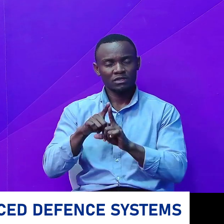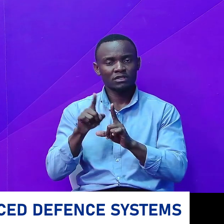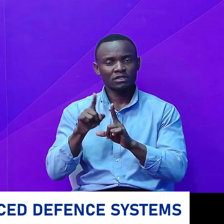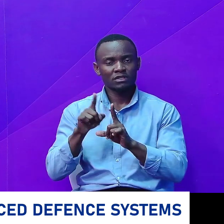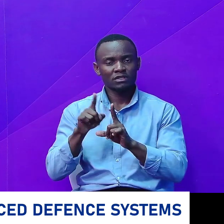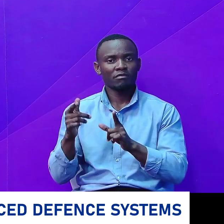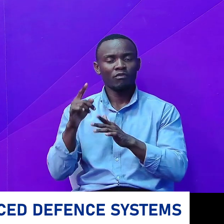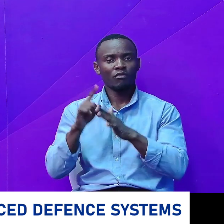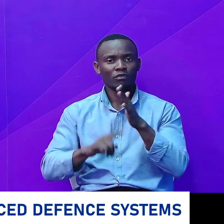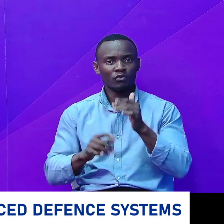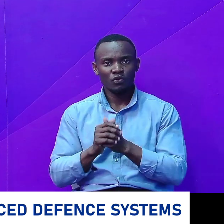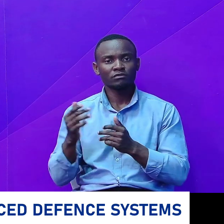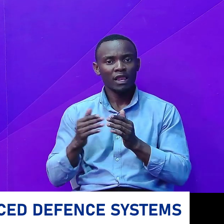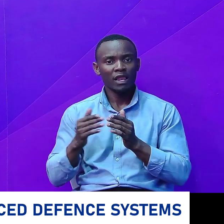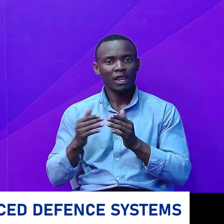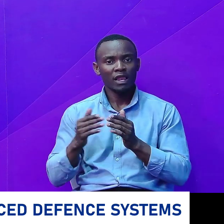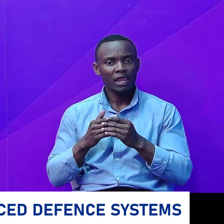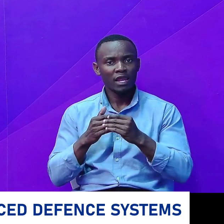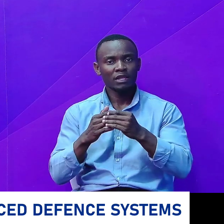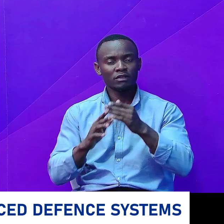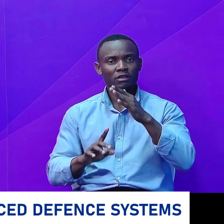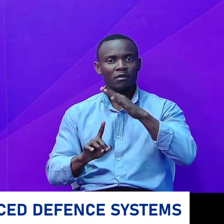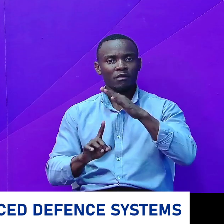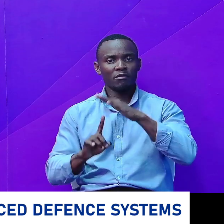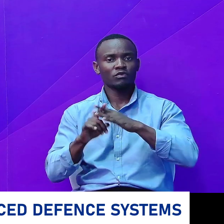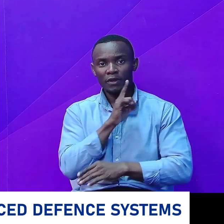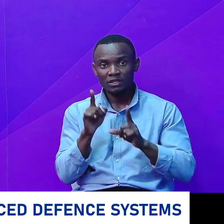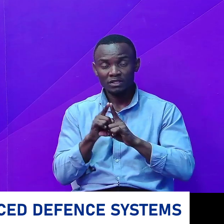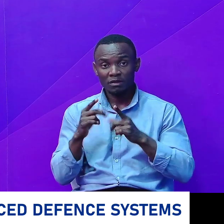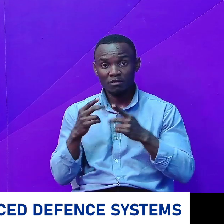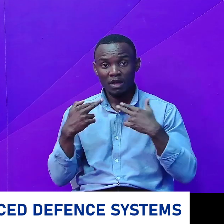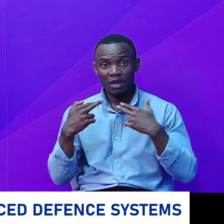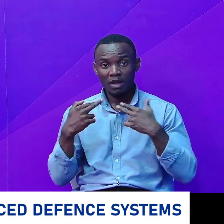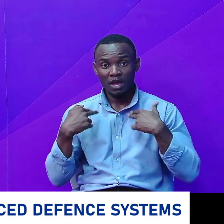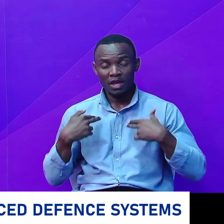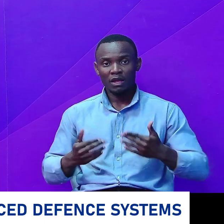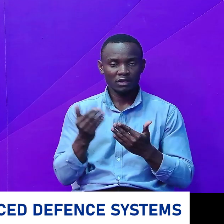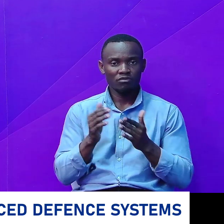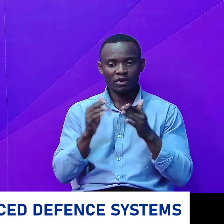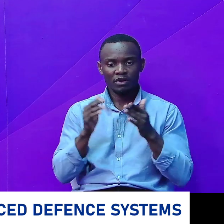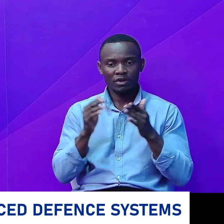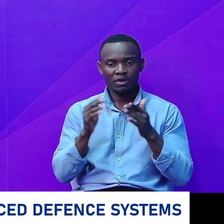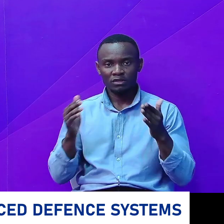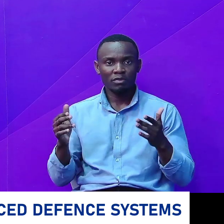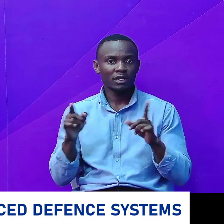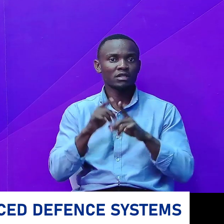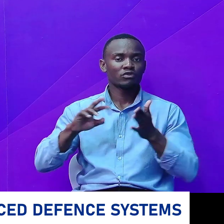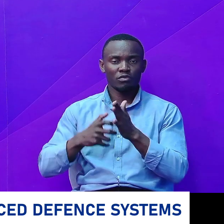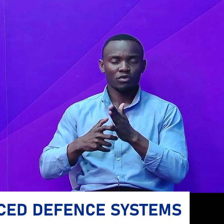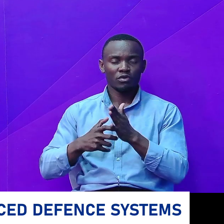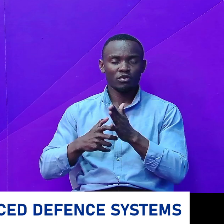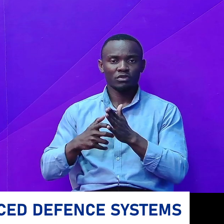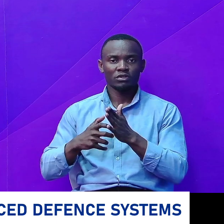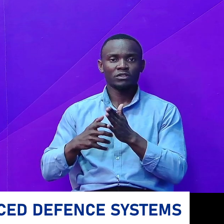emerging threats. We have expanded healthcare in military facilities, accelerated housing projects across services,